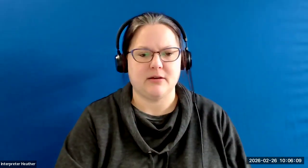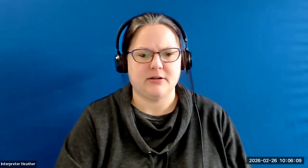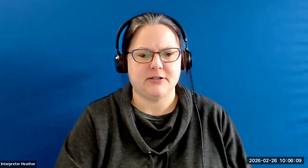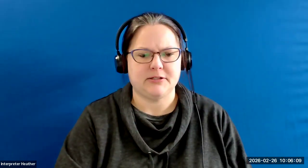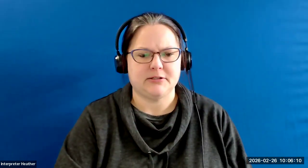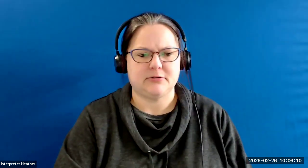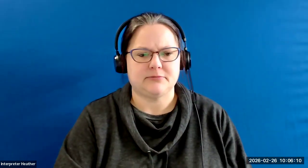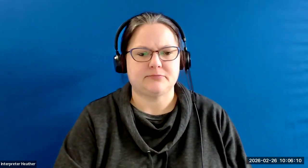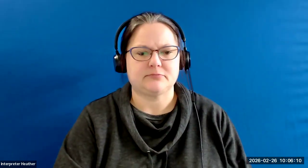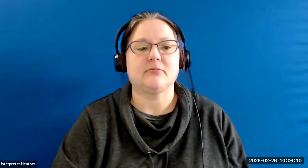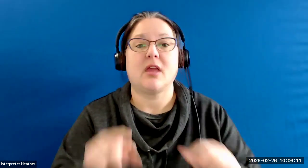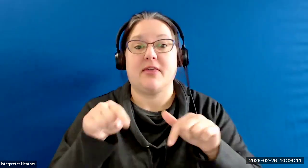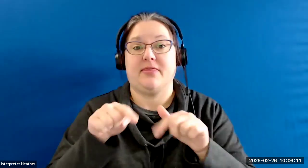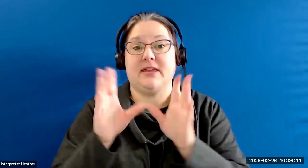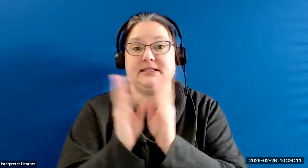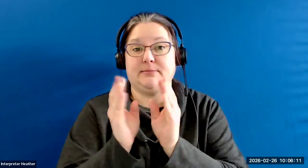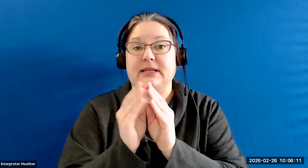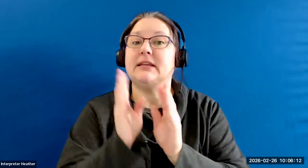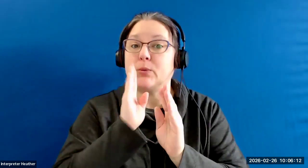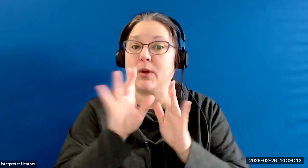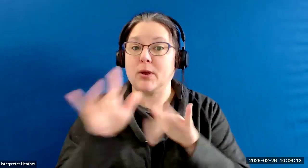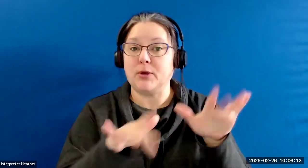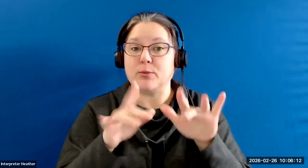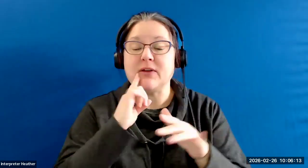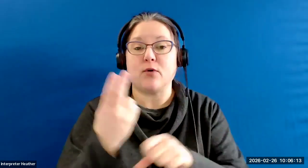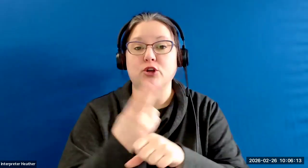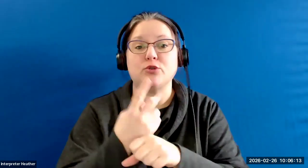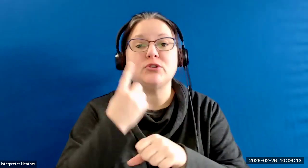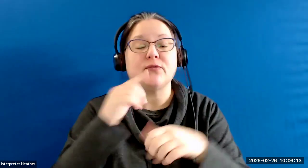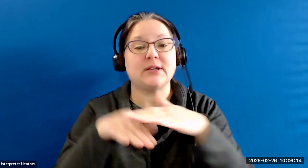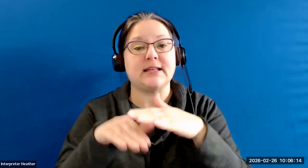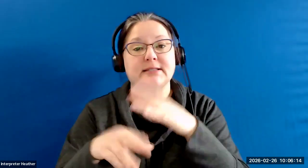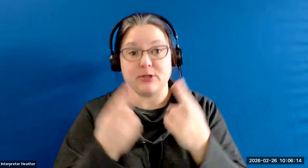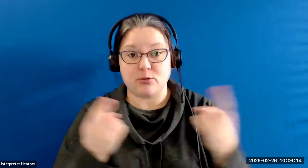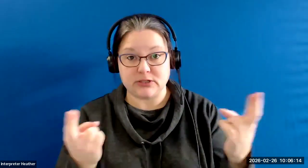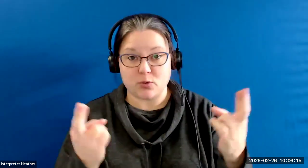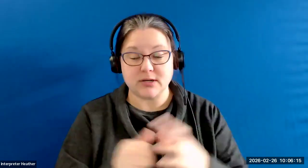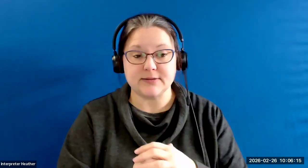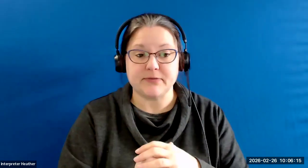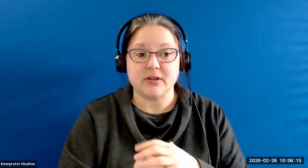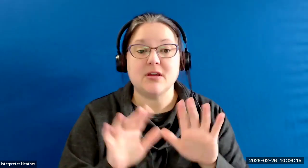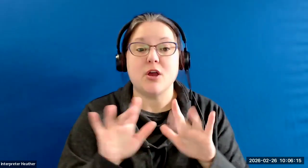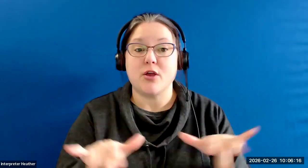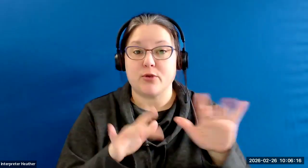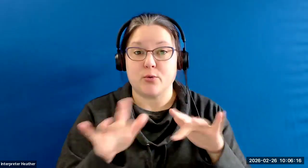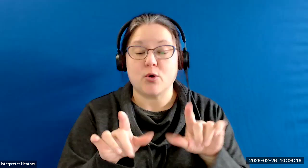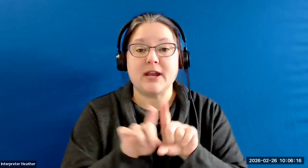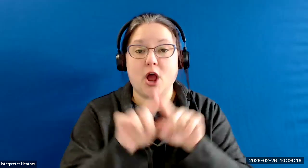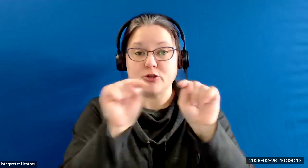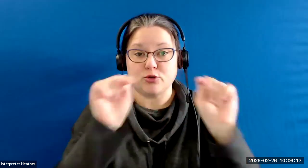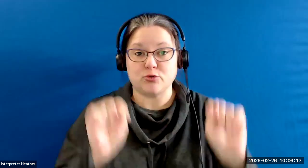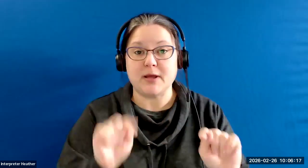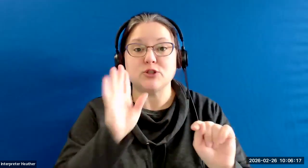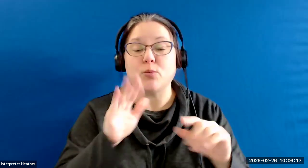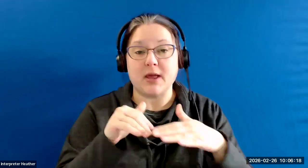The meeting is being recorded for use as an accessibility resource, and the recording and transcript will be